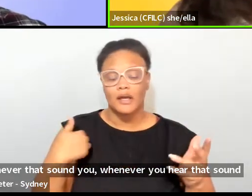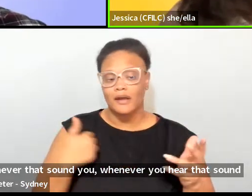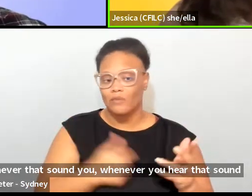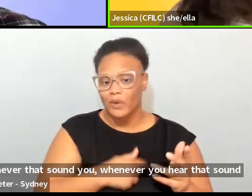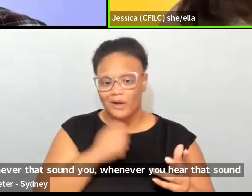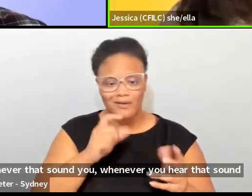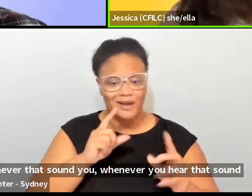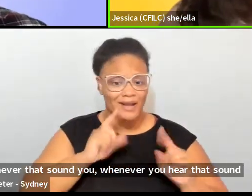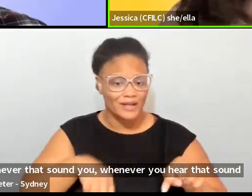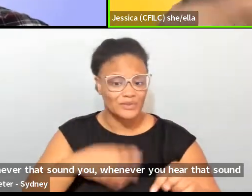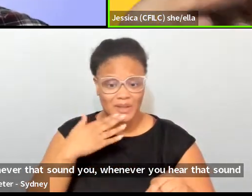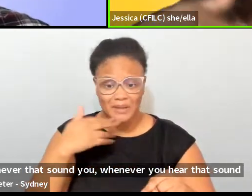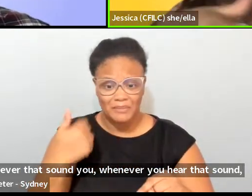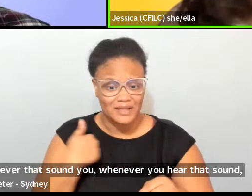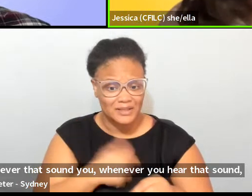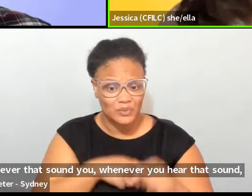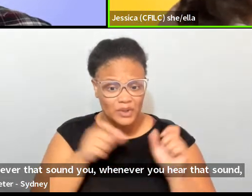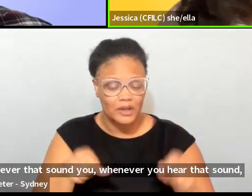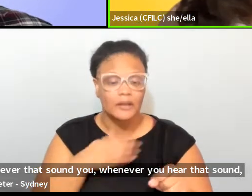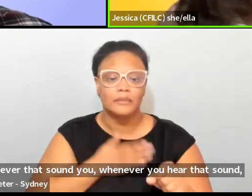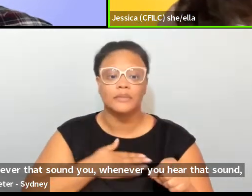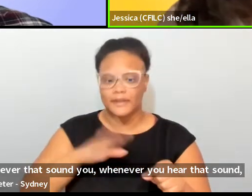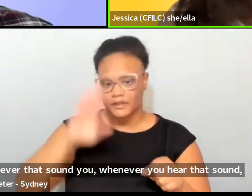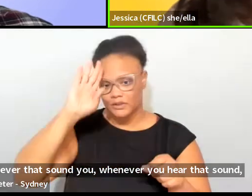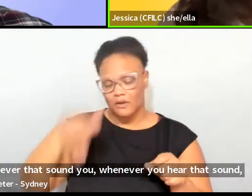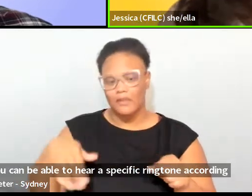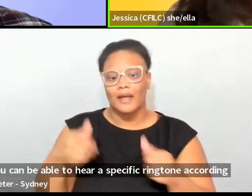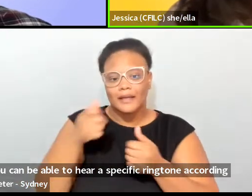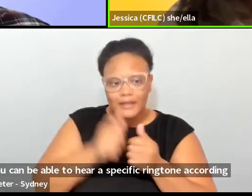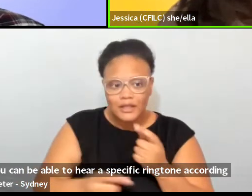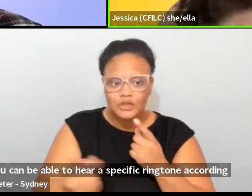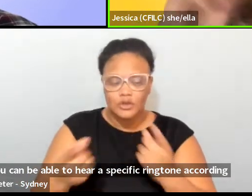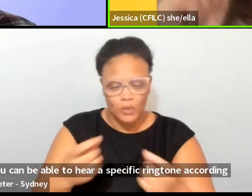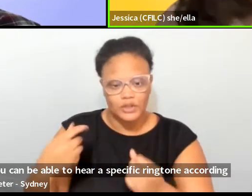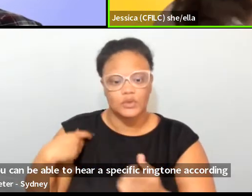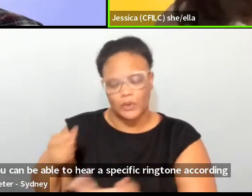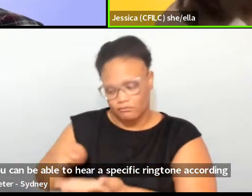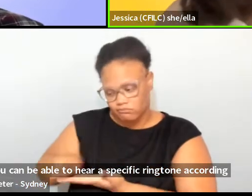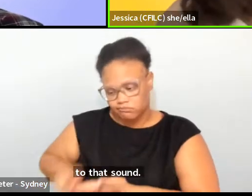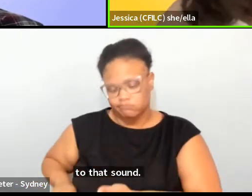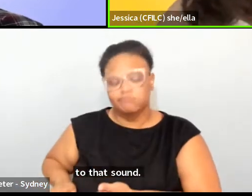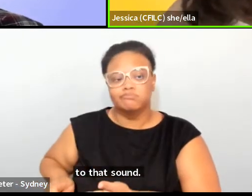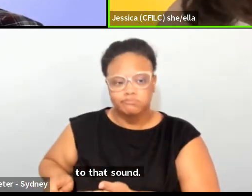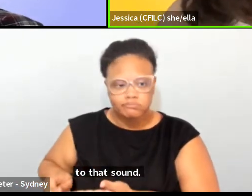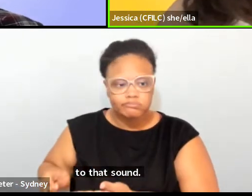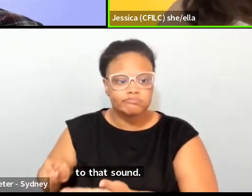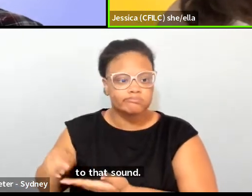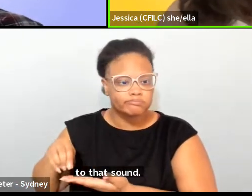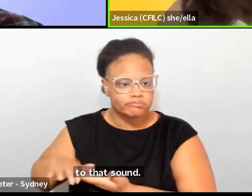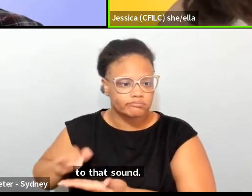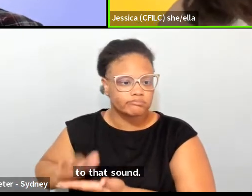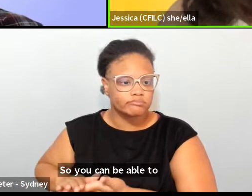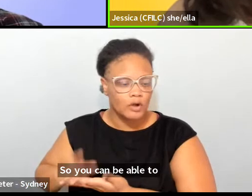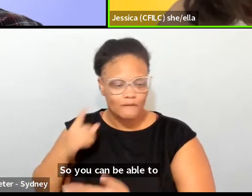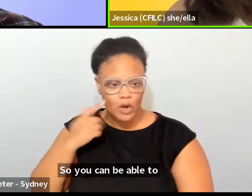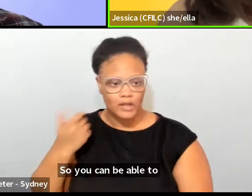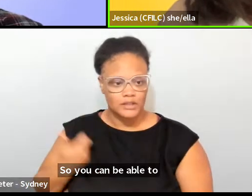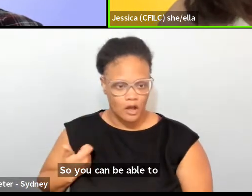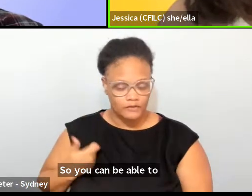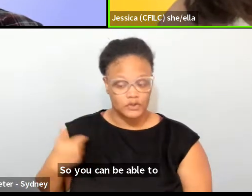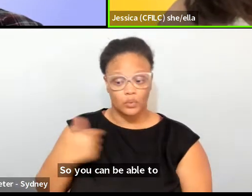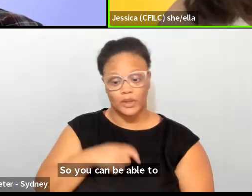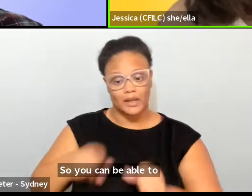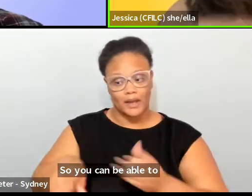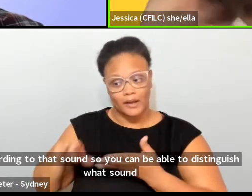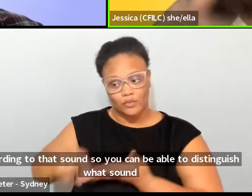could, please do know that we're taking each and every single one of your questions. We're noting them down so we could be able